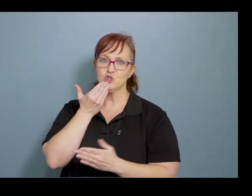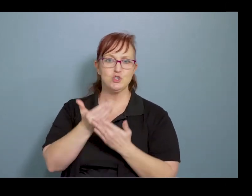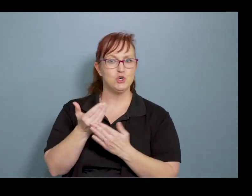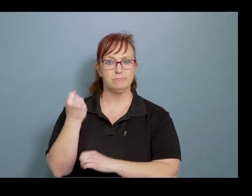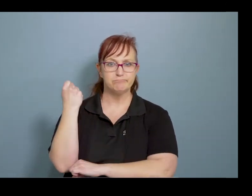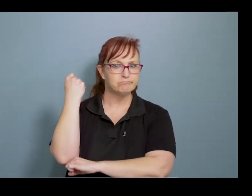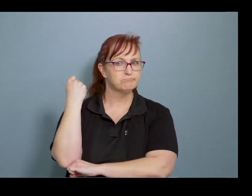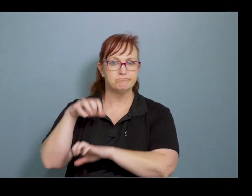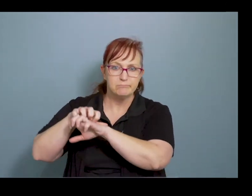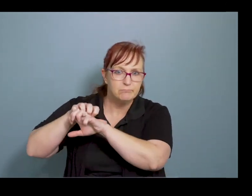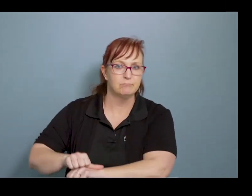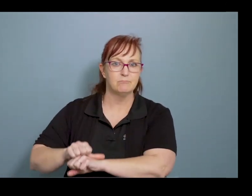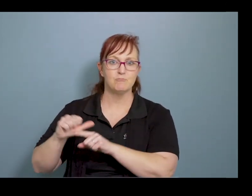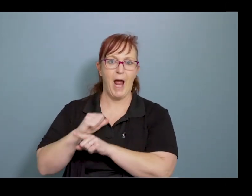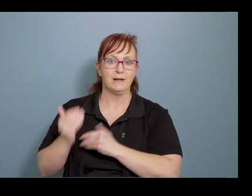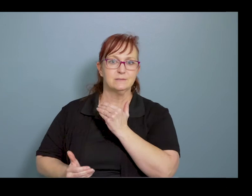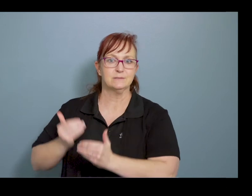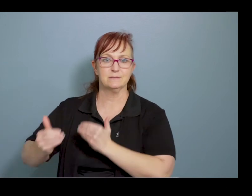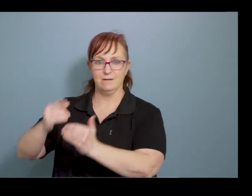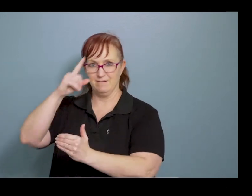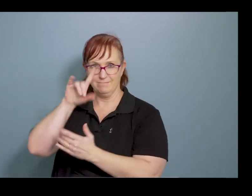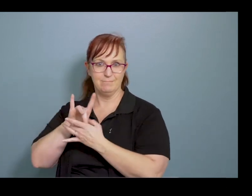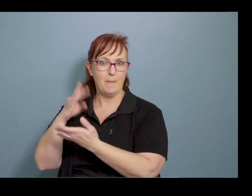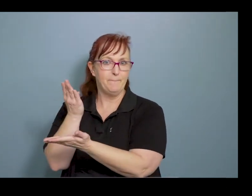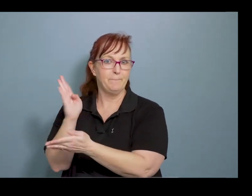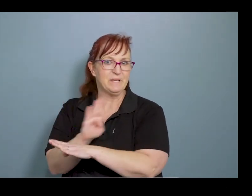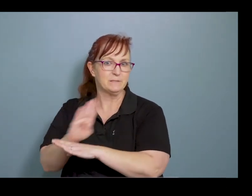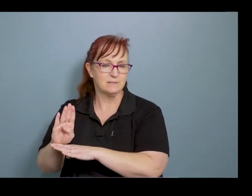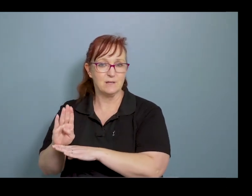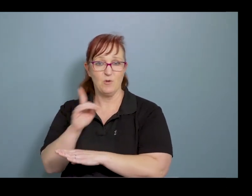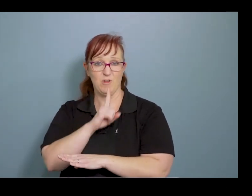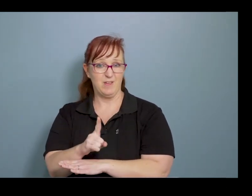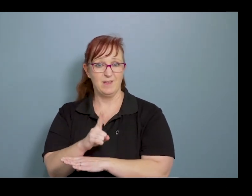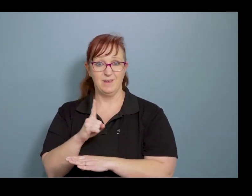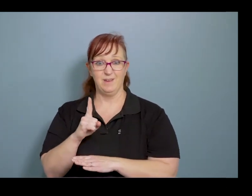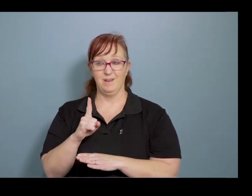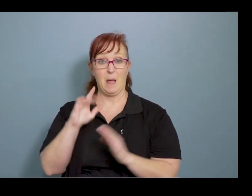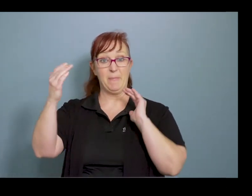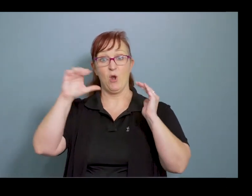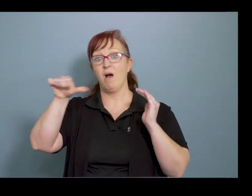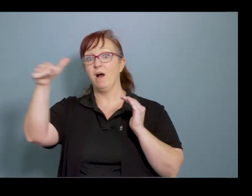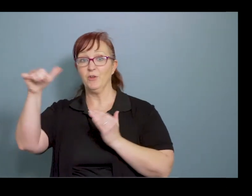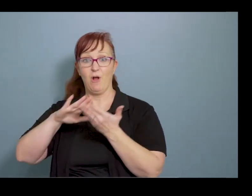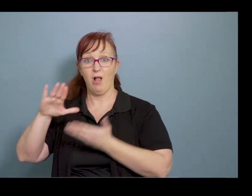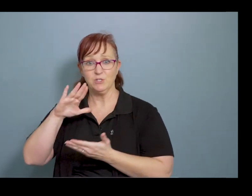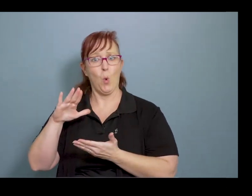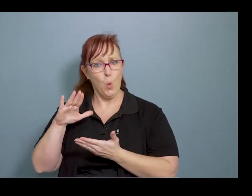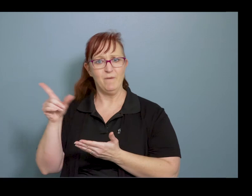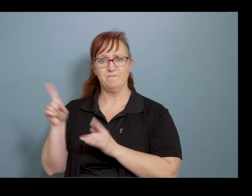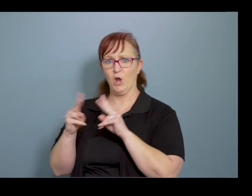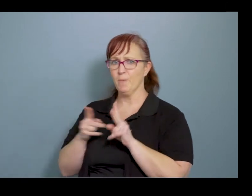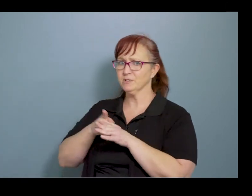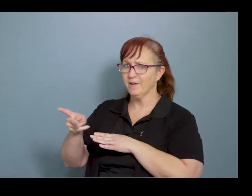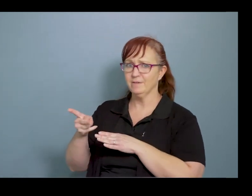college. And I think it goes without saying that we are well positioned in large part because of that professionalism